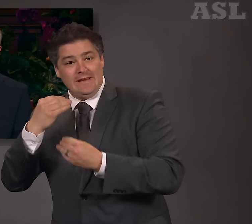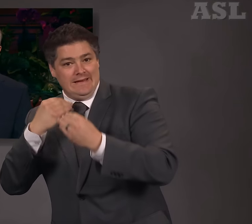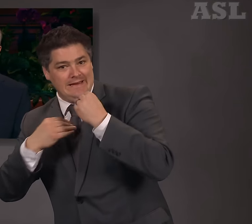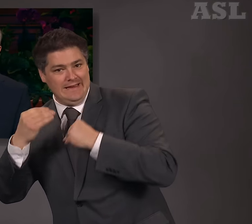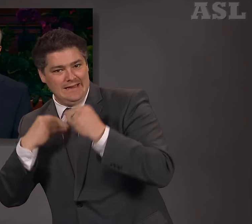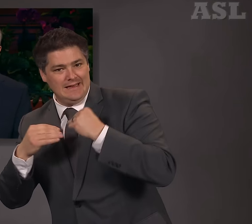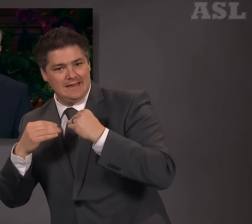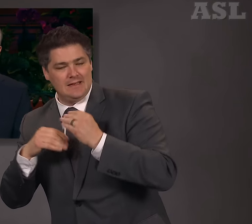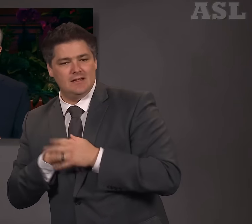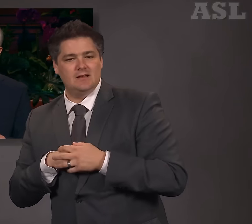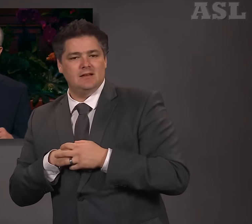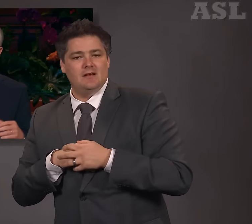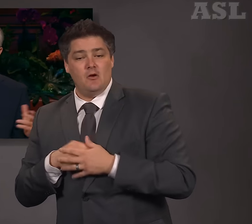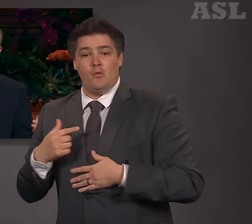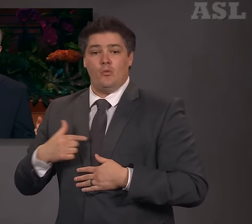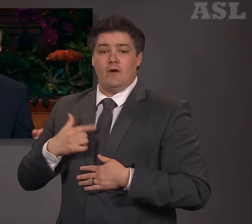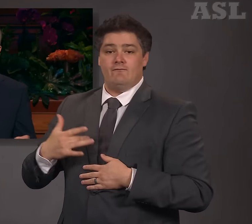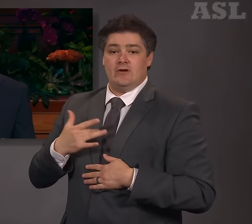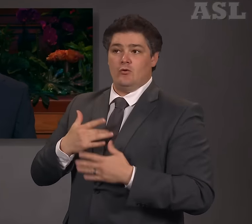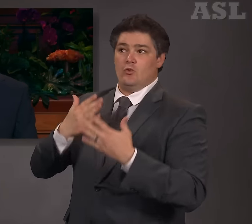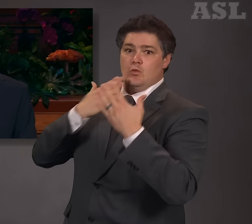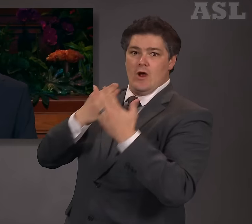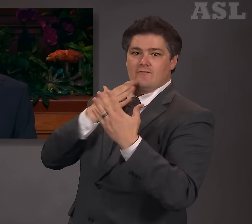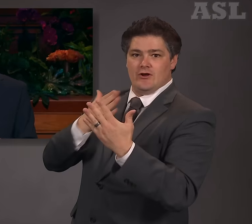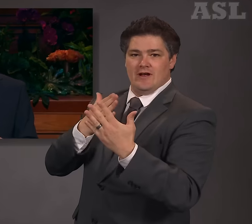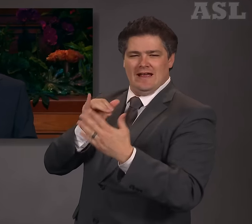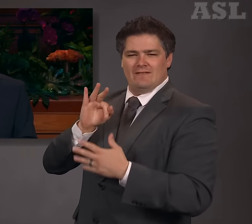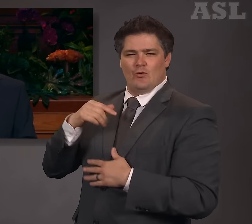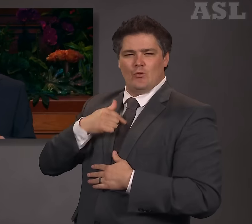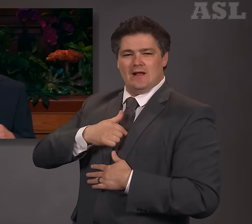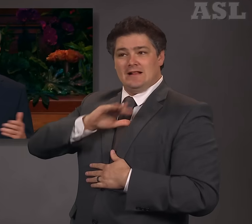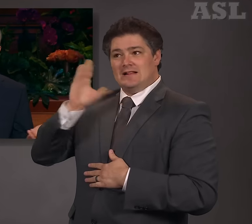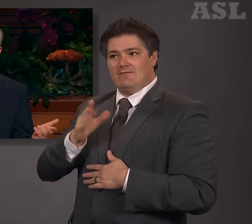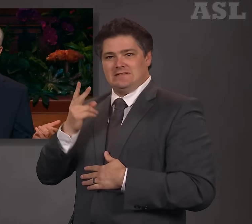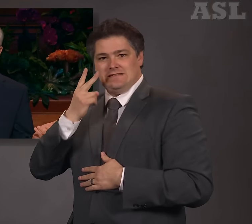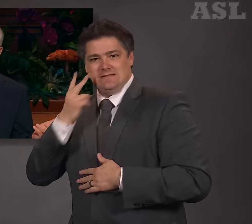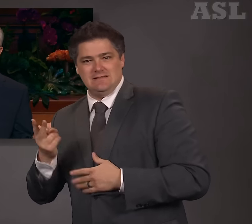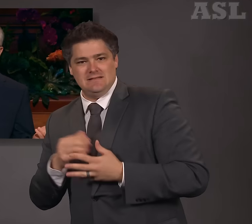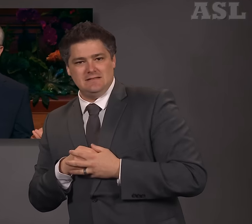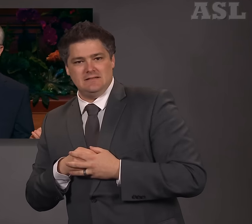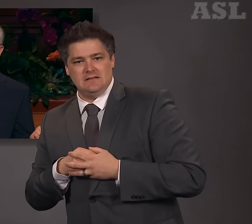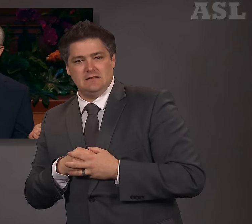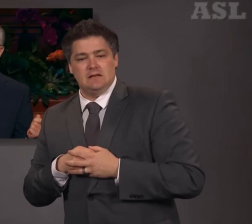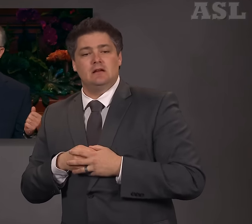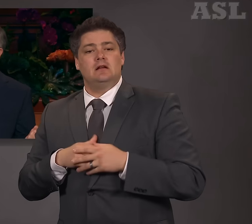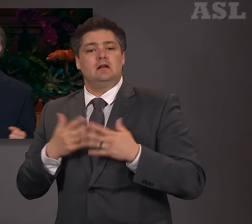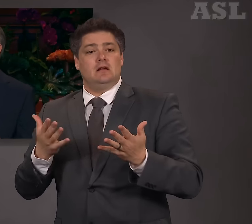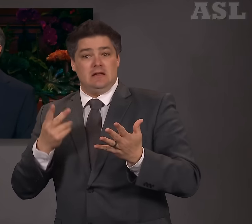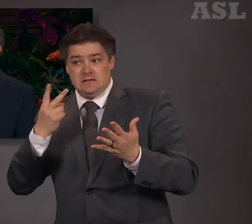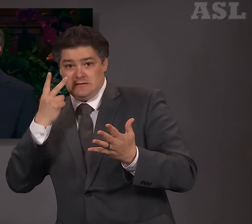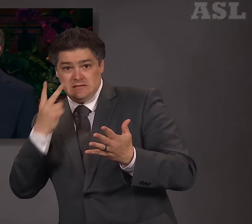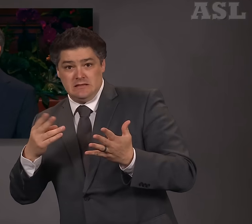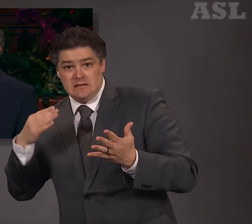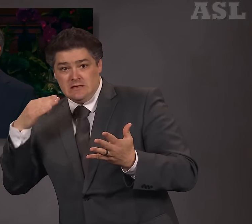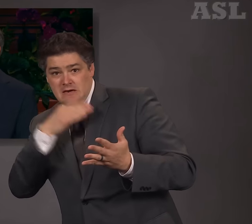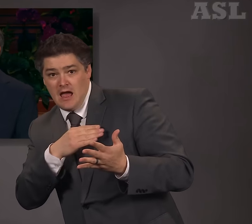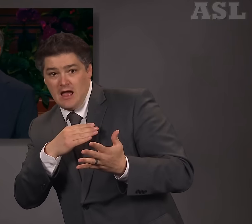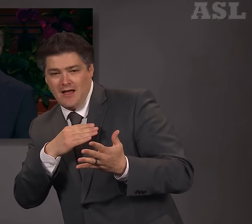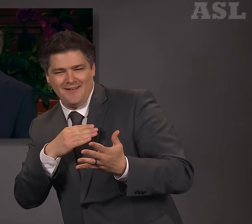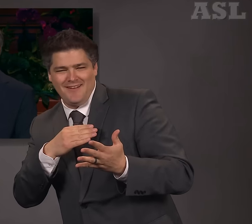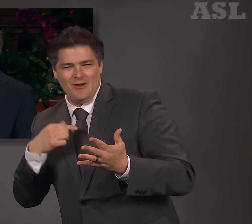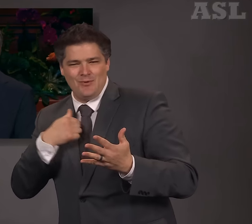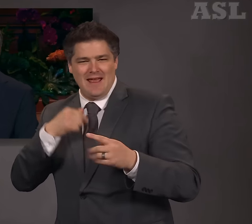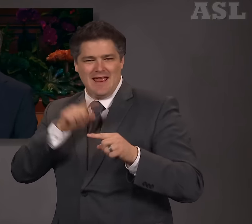again. We would not be able to identify truth unless we had also seen lies here and there.